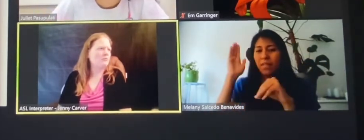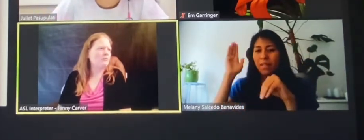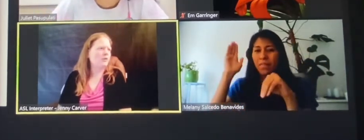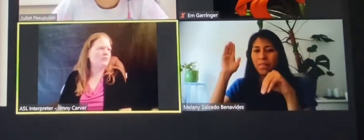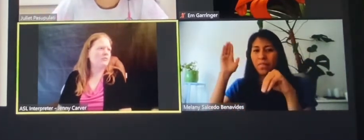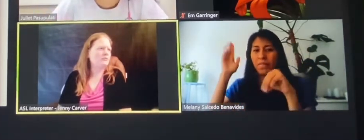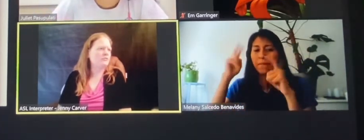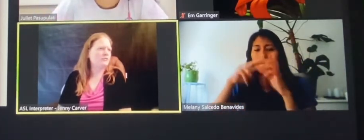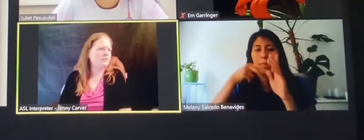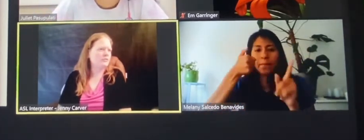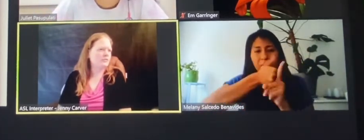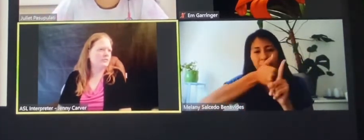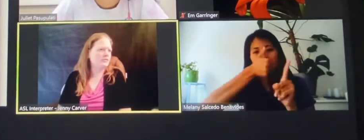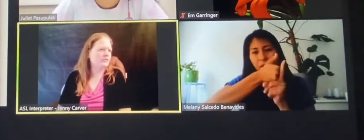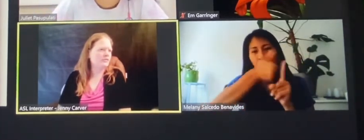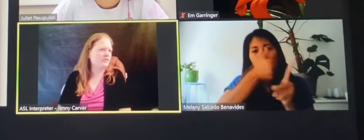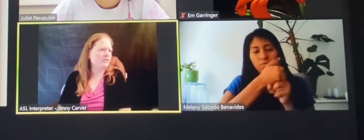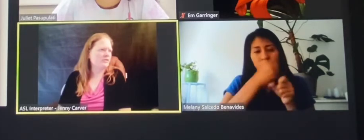animals.